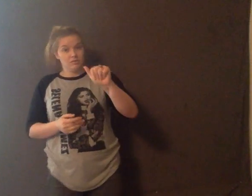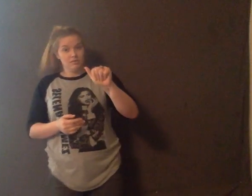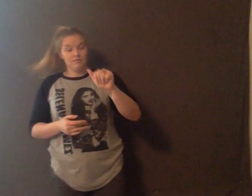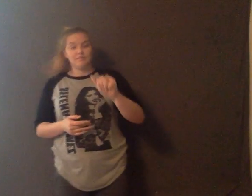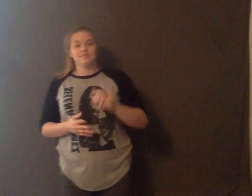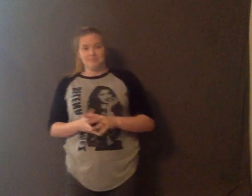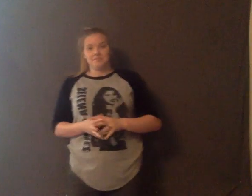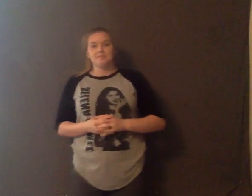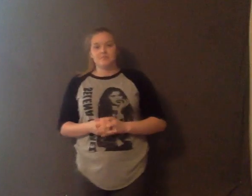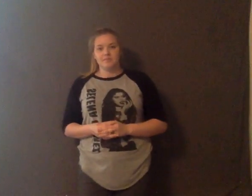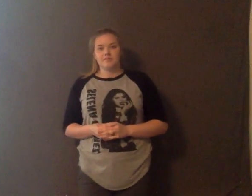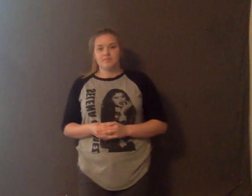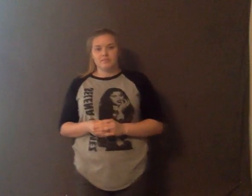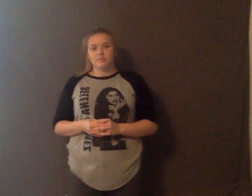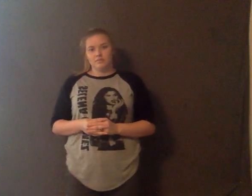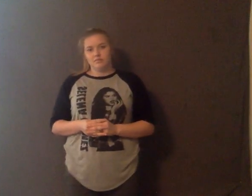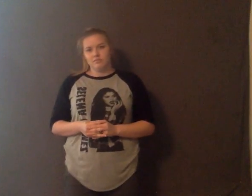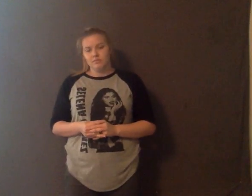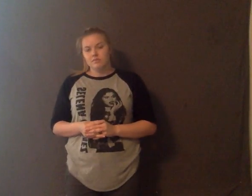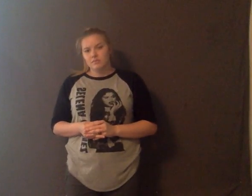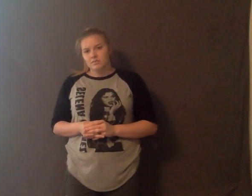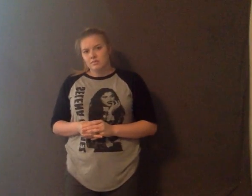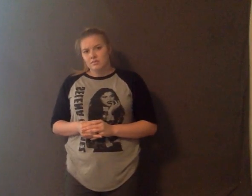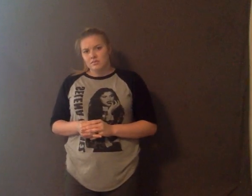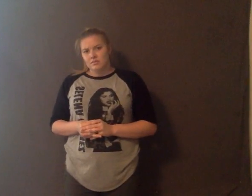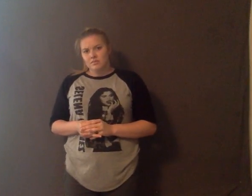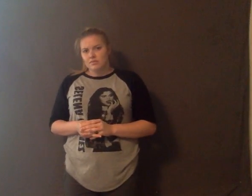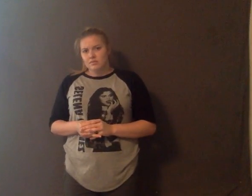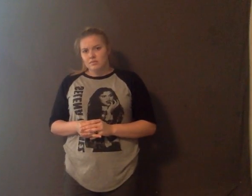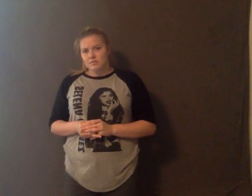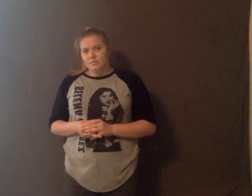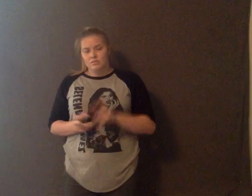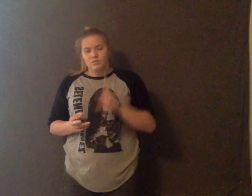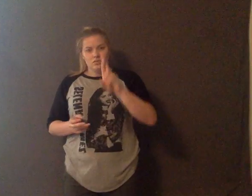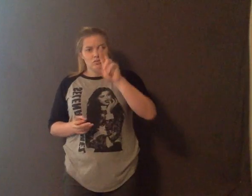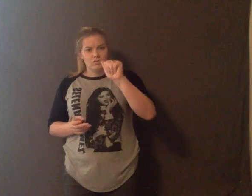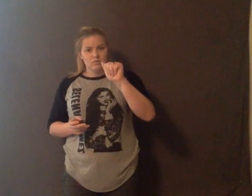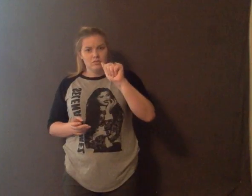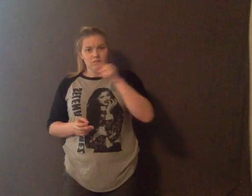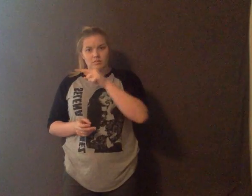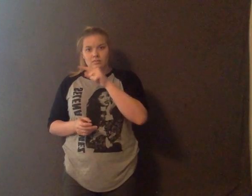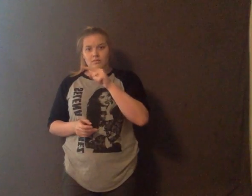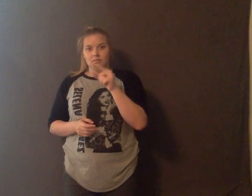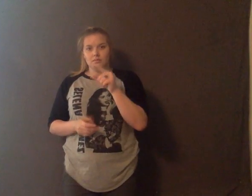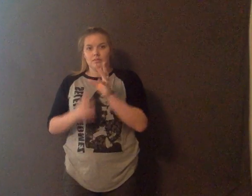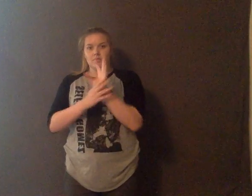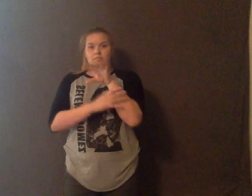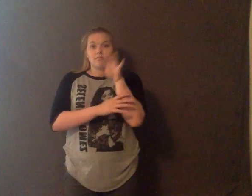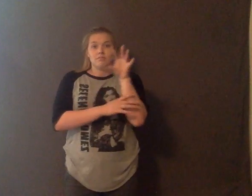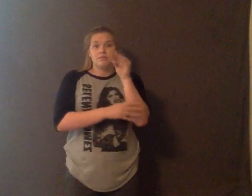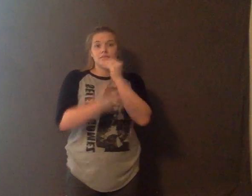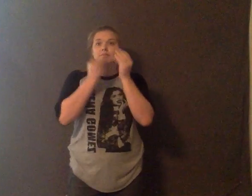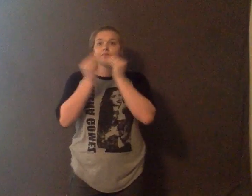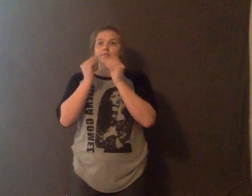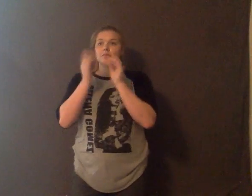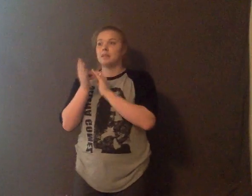see these poor souls with just absolute crippled with rheumatoid arthritis go plant-based, then they come off their medication. I wanted